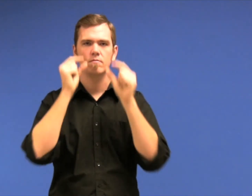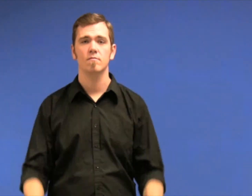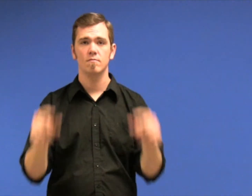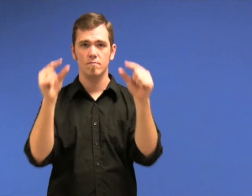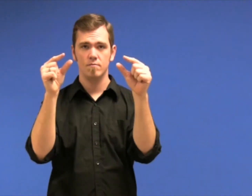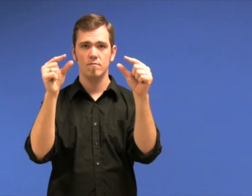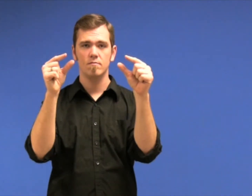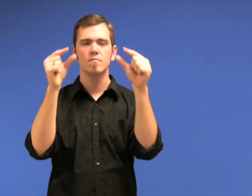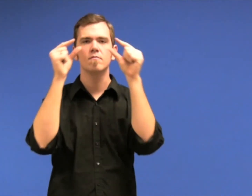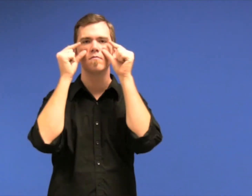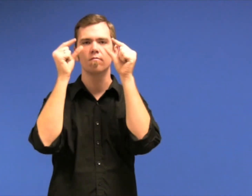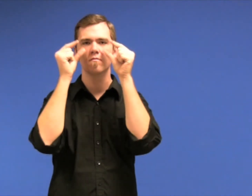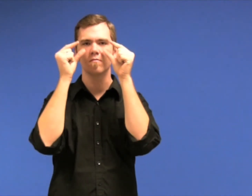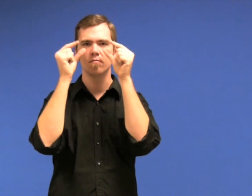tap. Glasses.